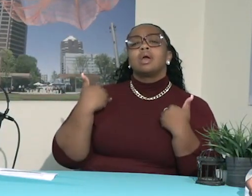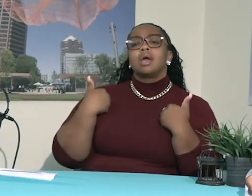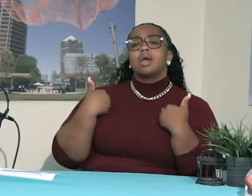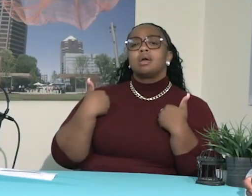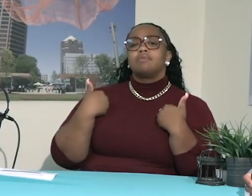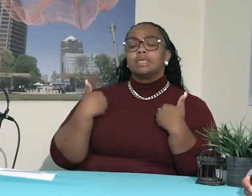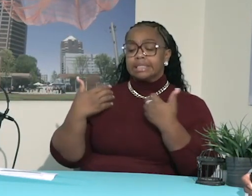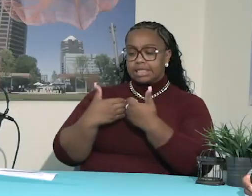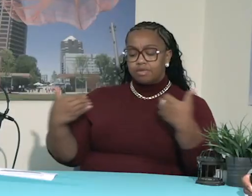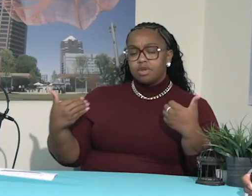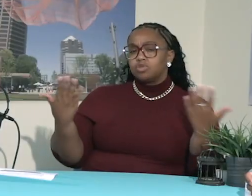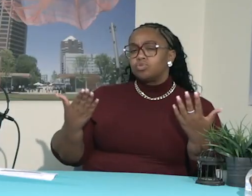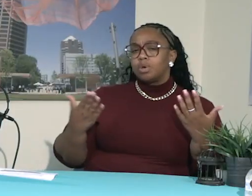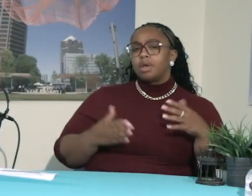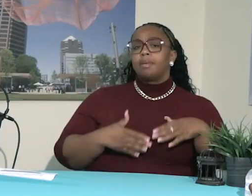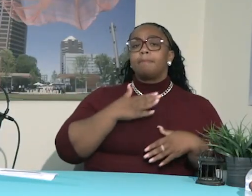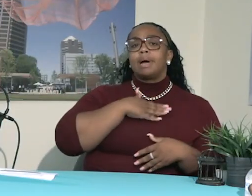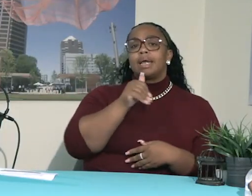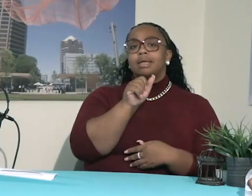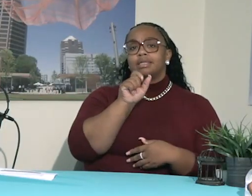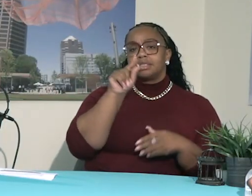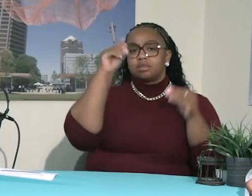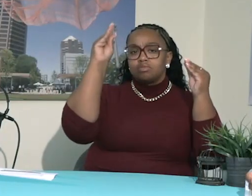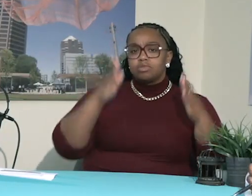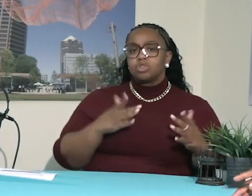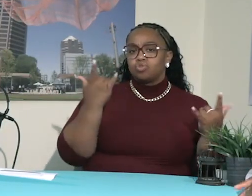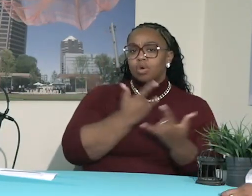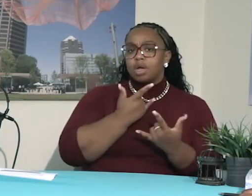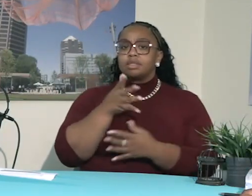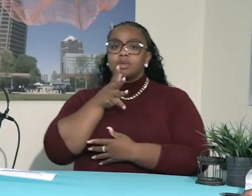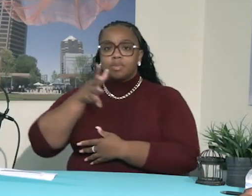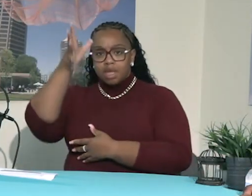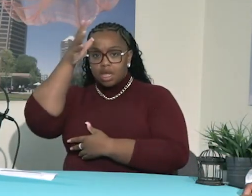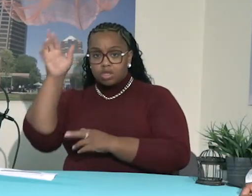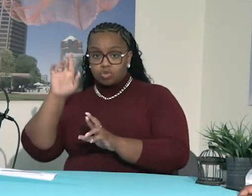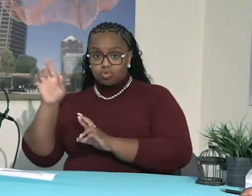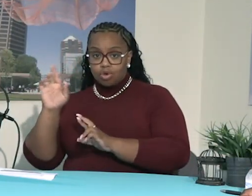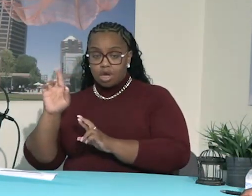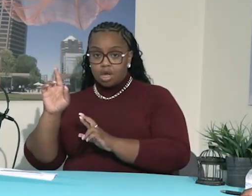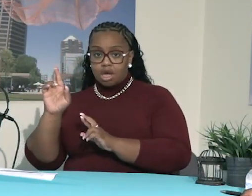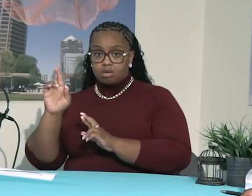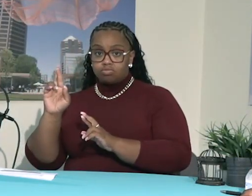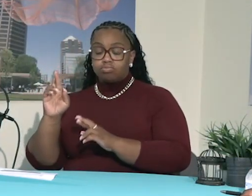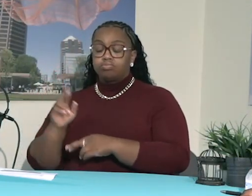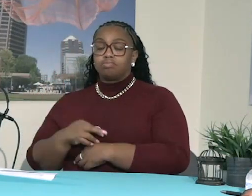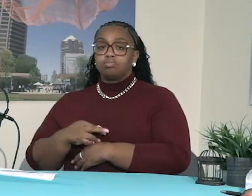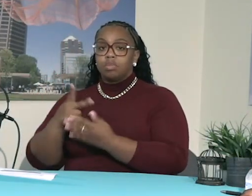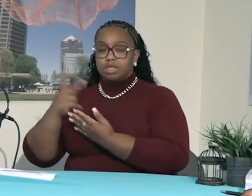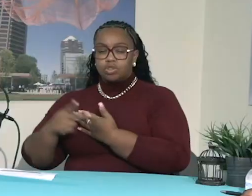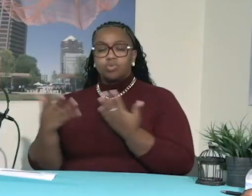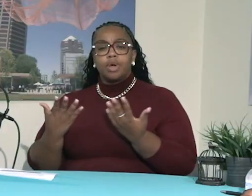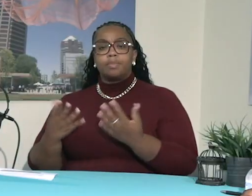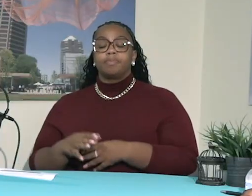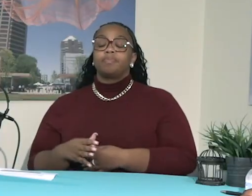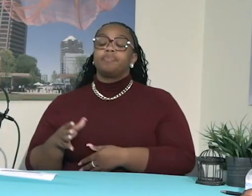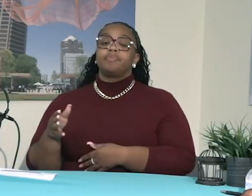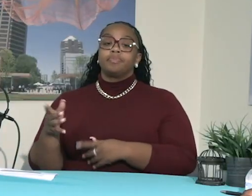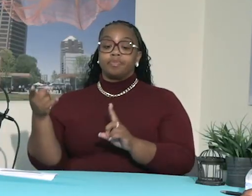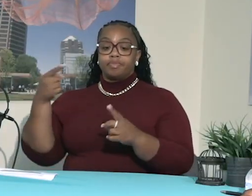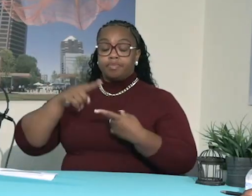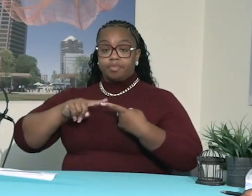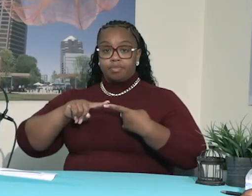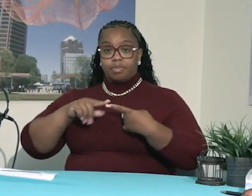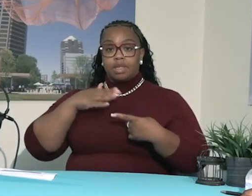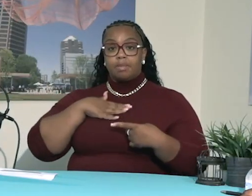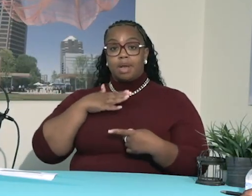between MyASL Teacher Rocks and the Parents Rock Readiness Project? So the simple difference is MyASL Teacher Rocks is